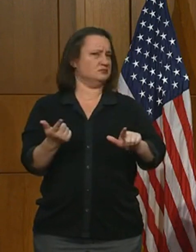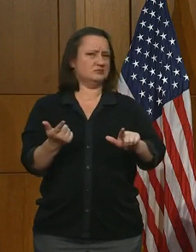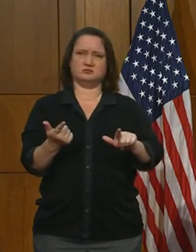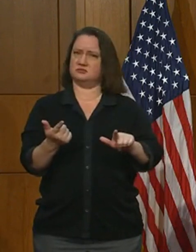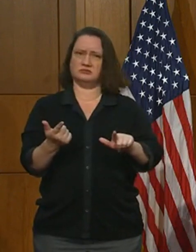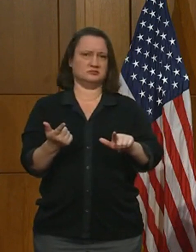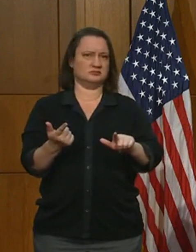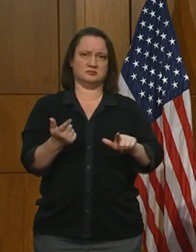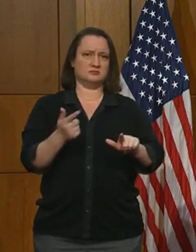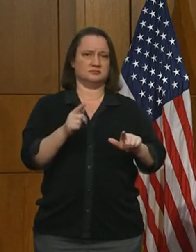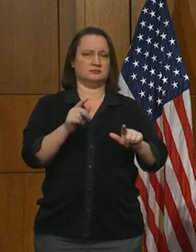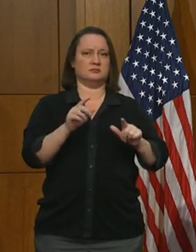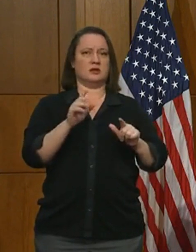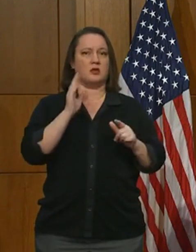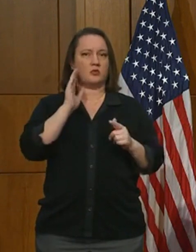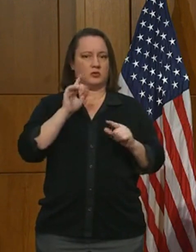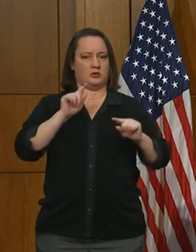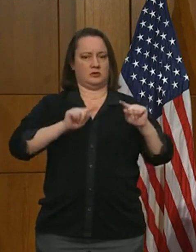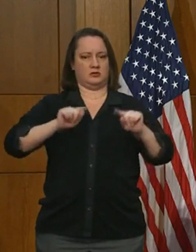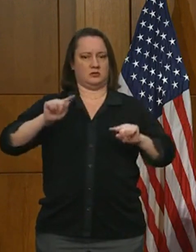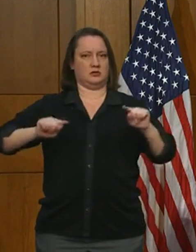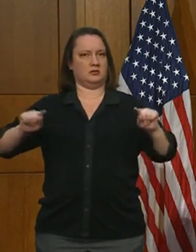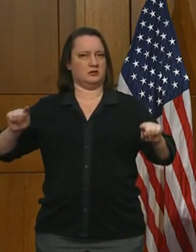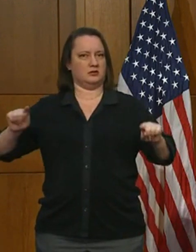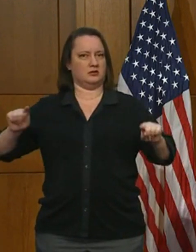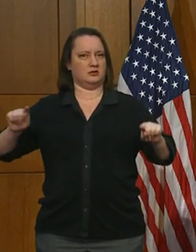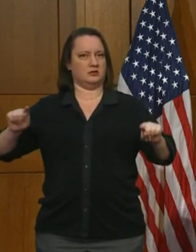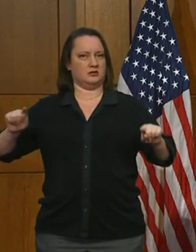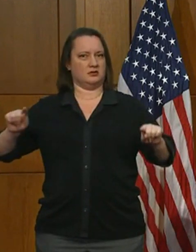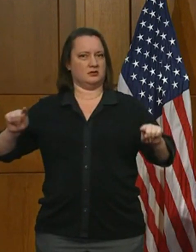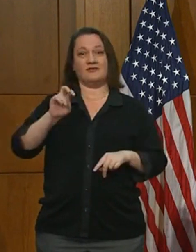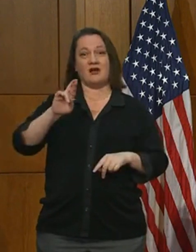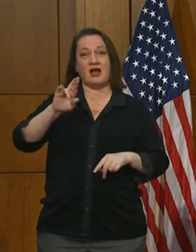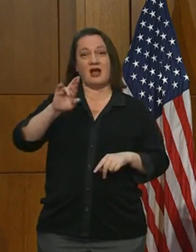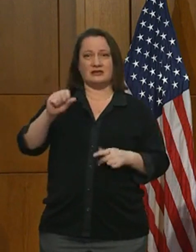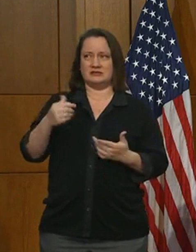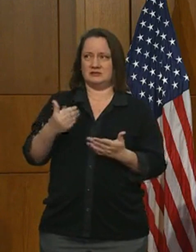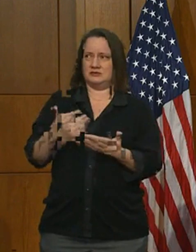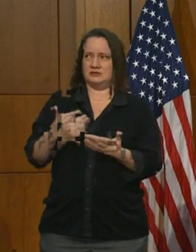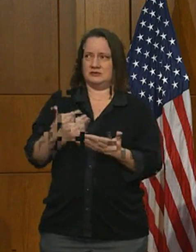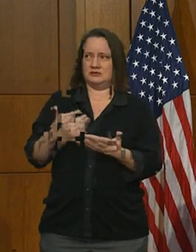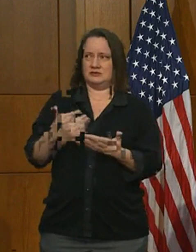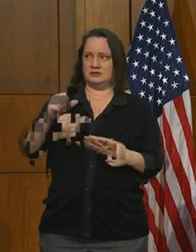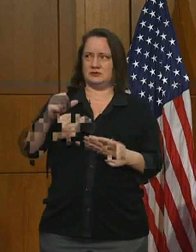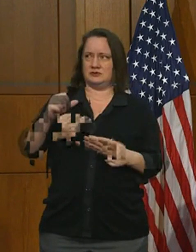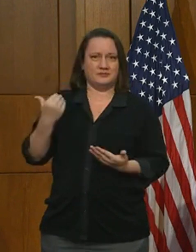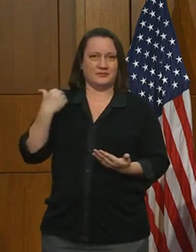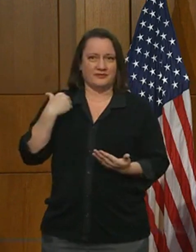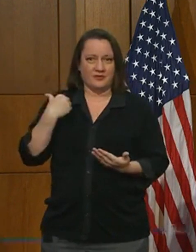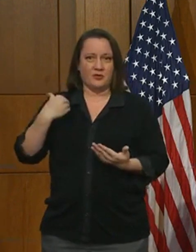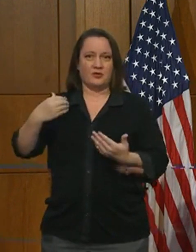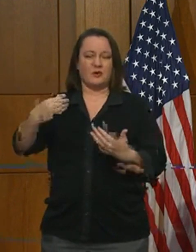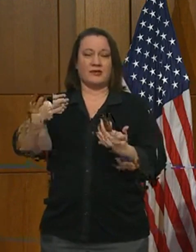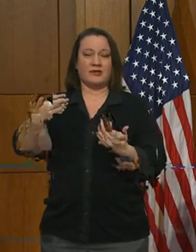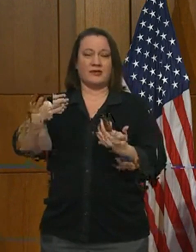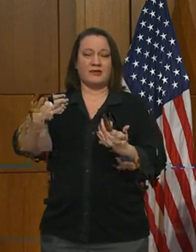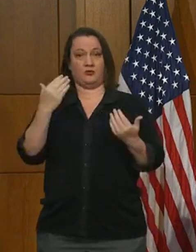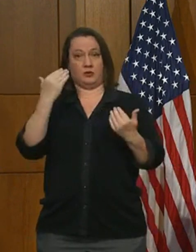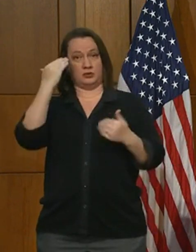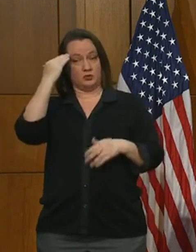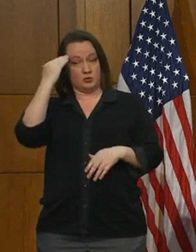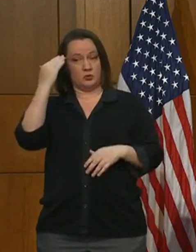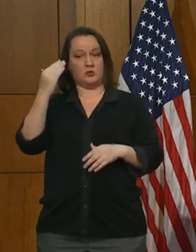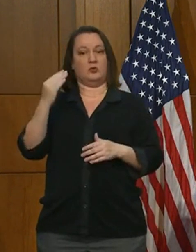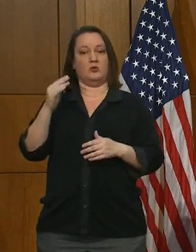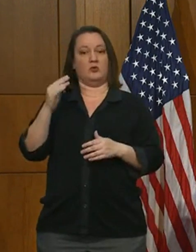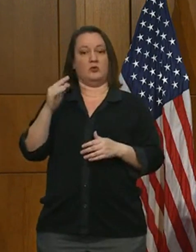novel virus, and a lot of these questions could be answered more accurately if we knew how the virus was